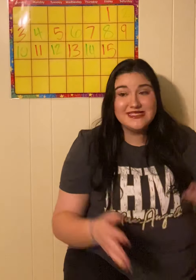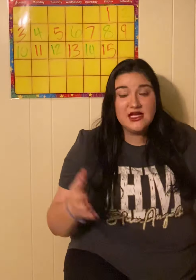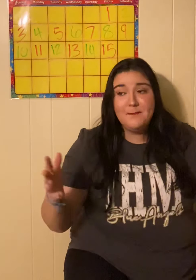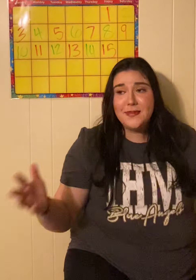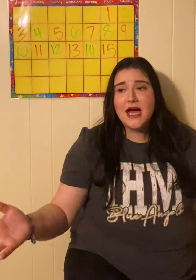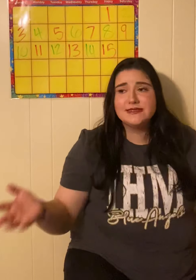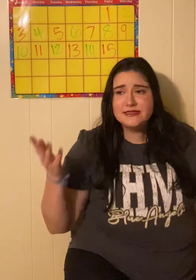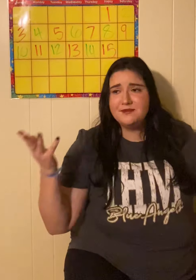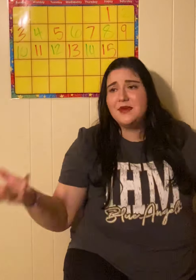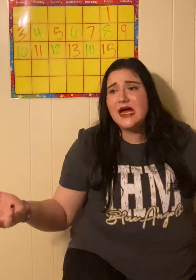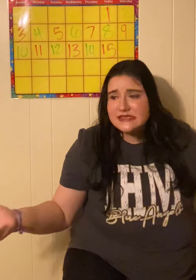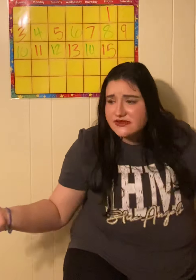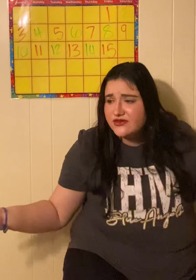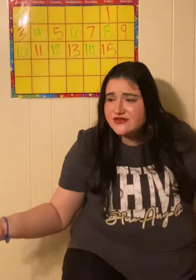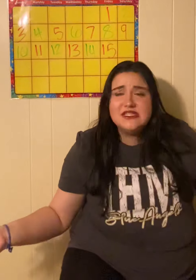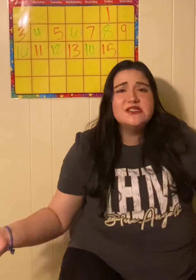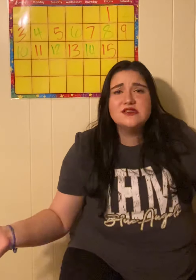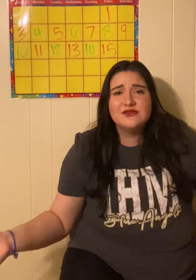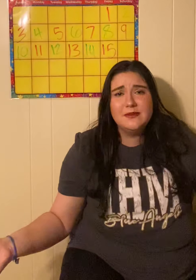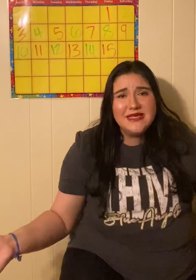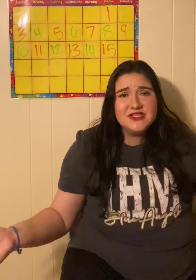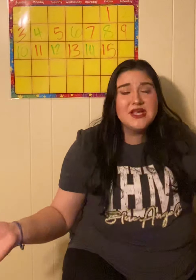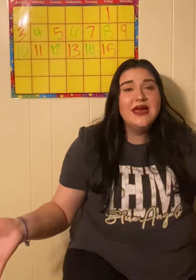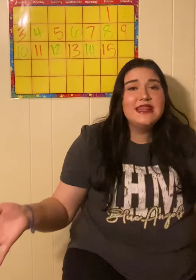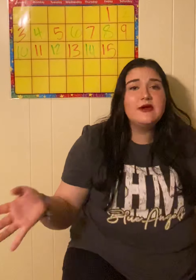saw boxes and boxes full of seashells from the beach. They